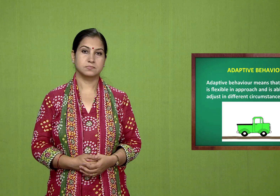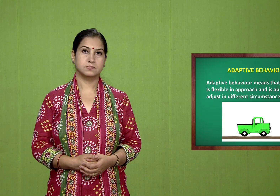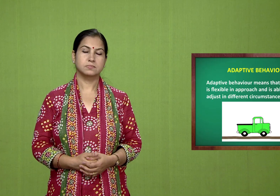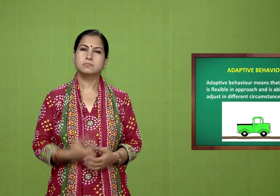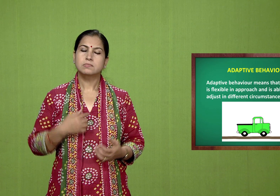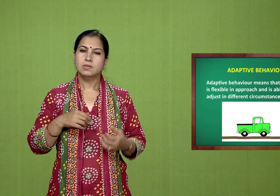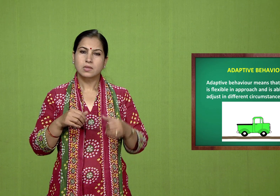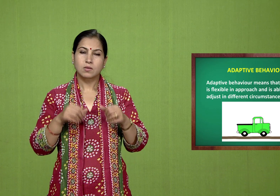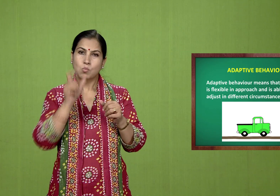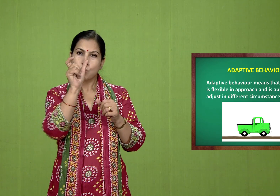Adaptive means